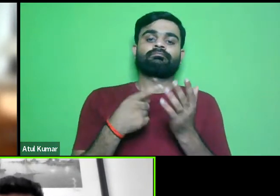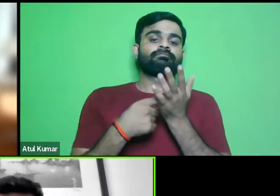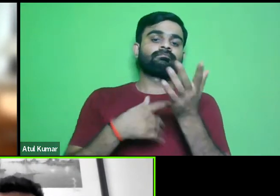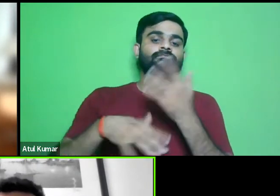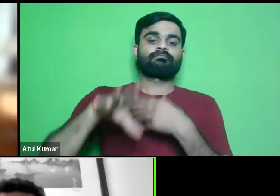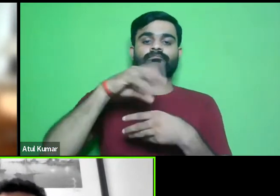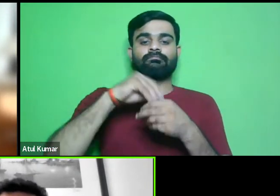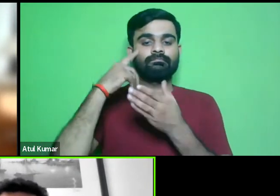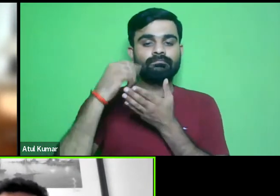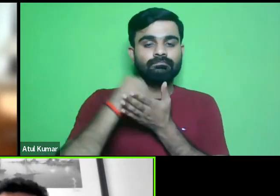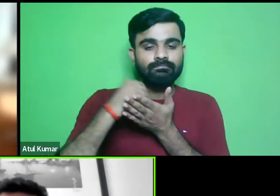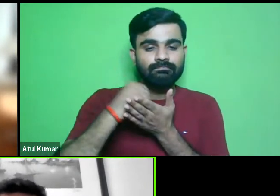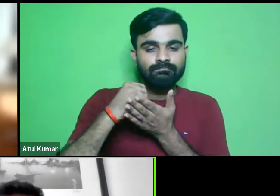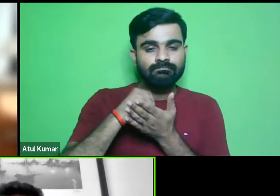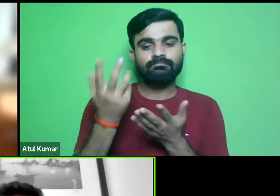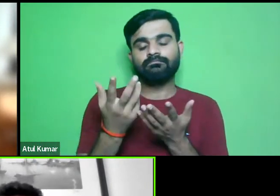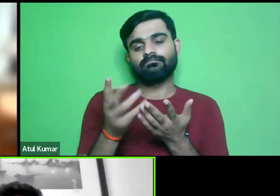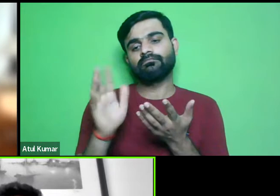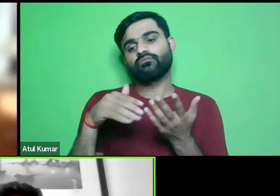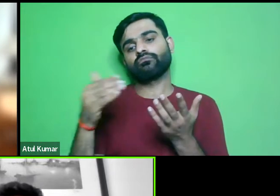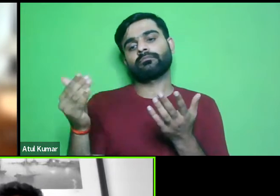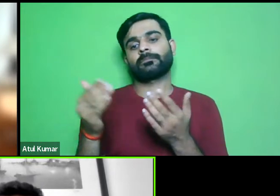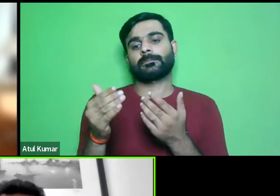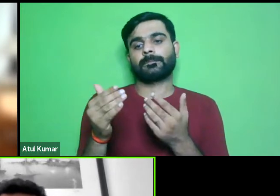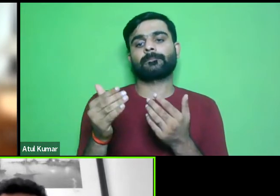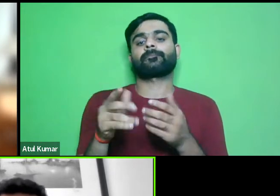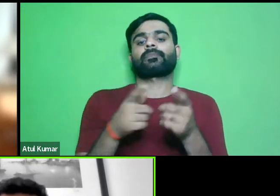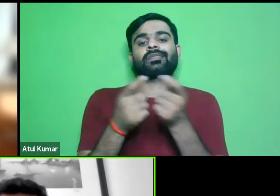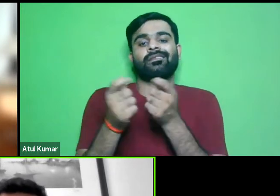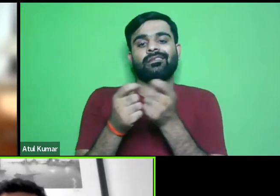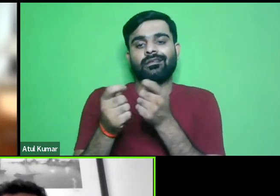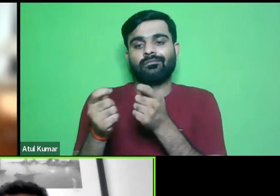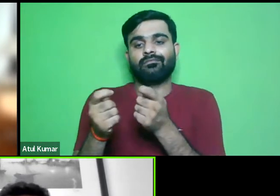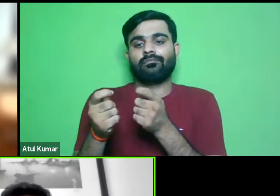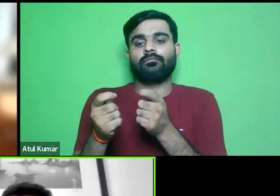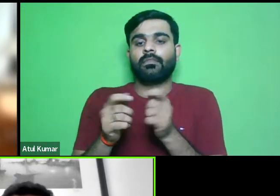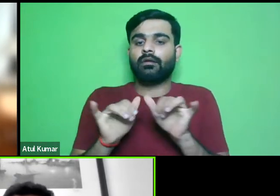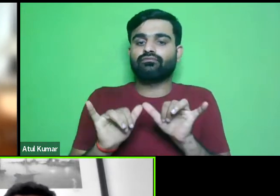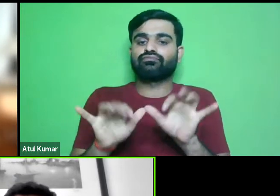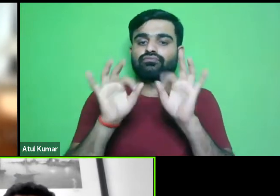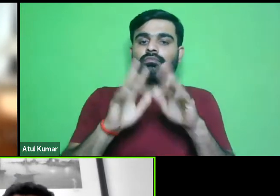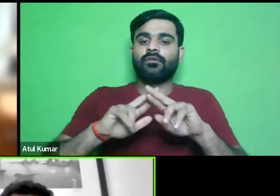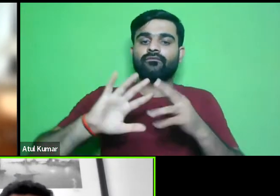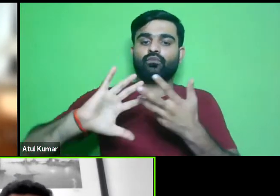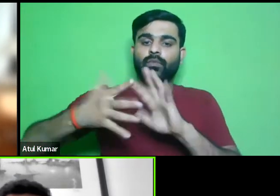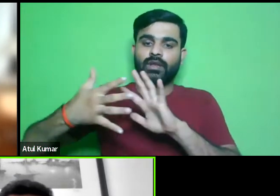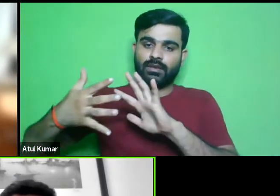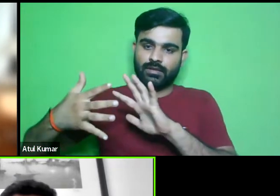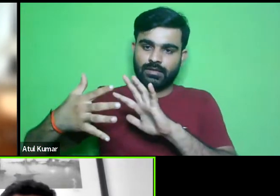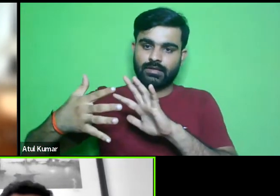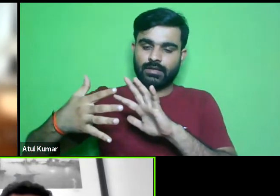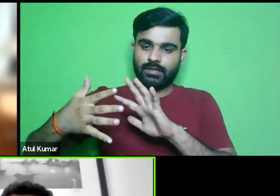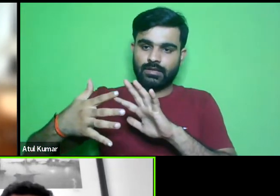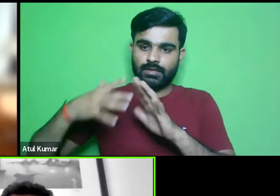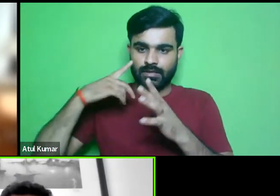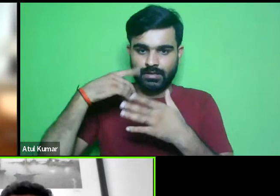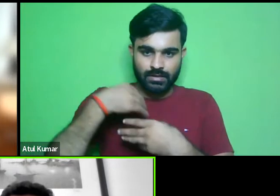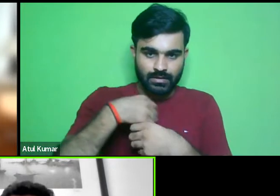privacy practices, and operates in a manner that is fundamentally